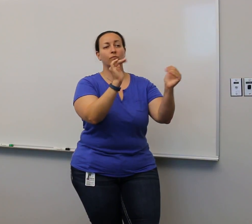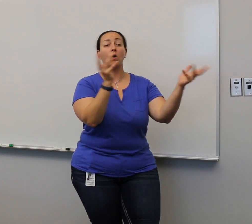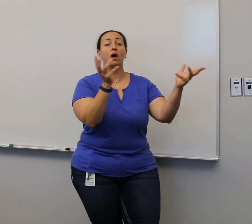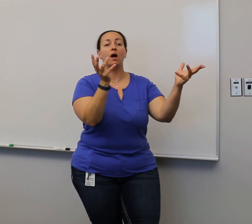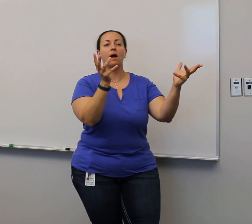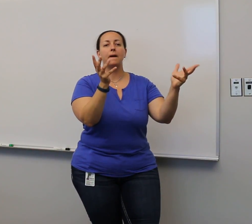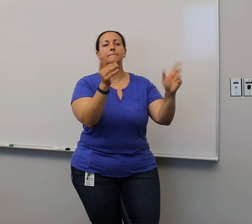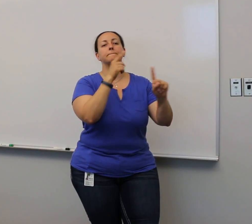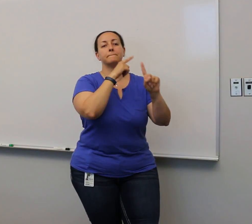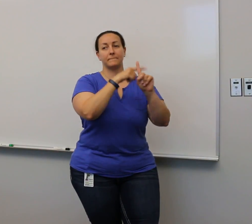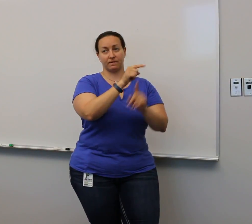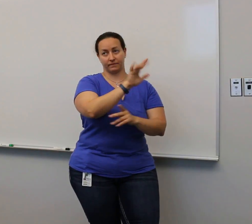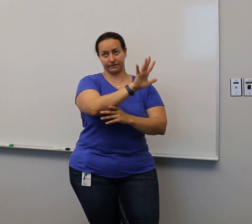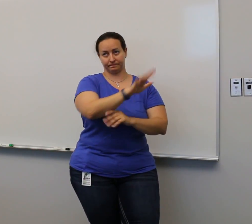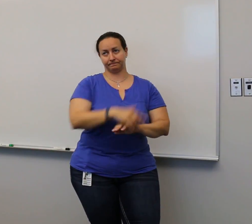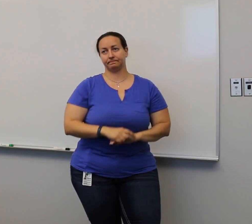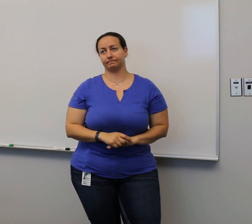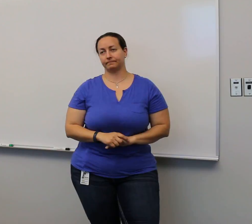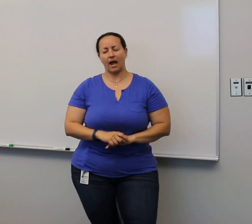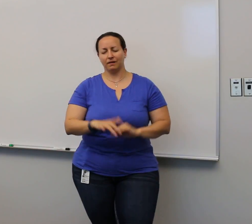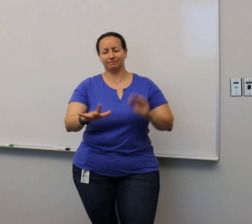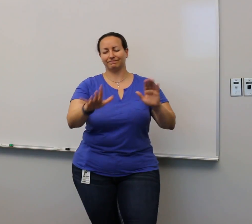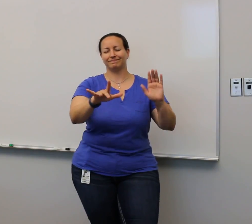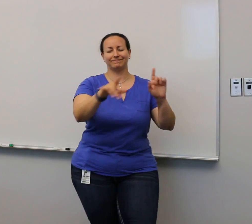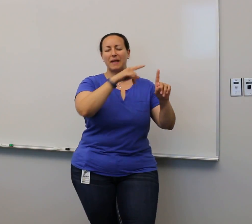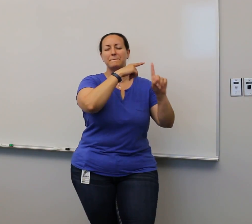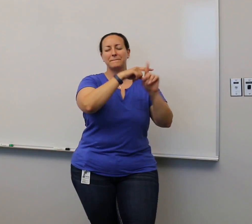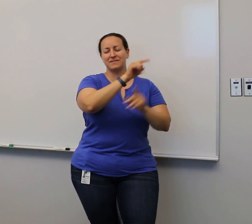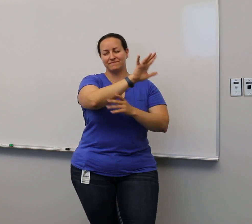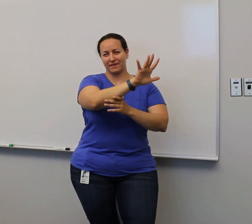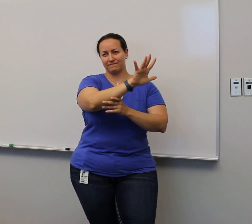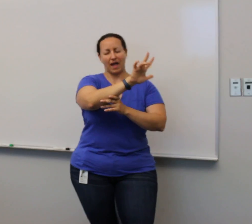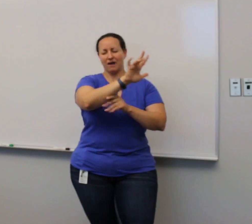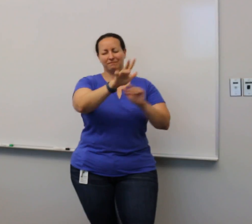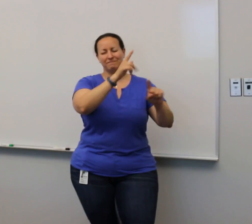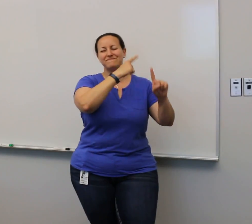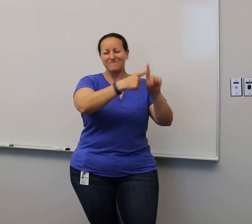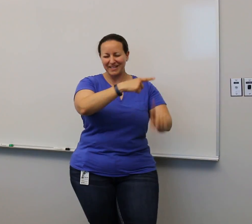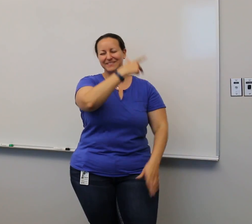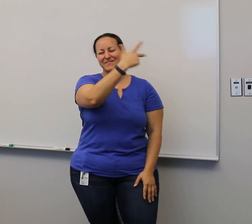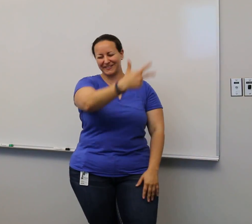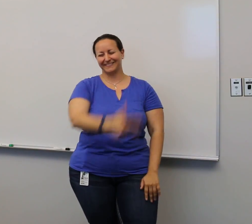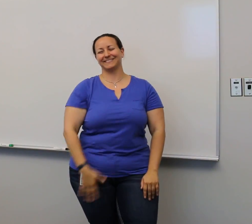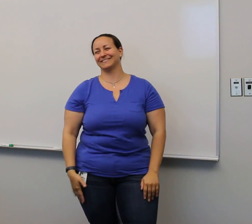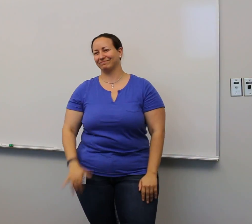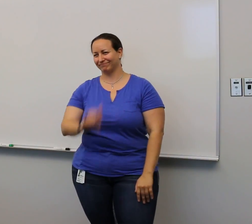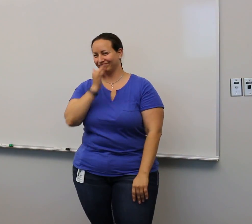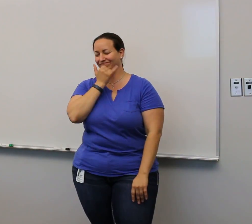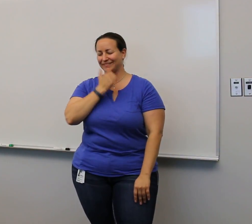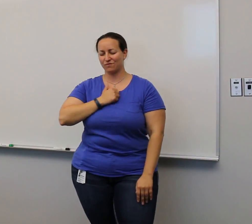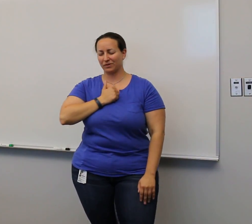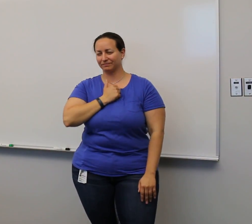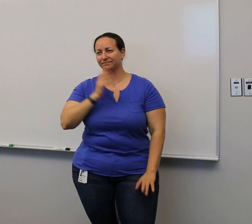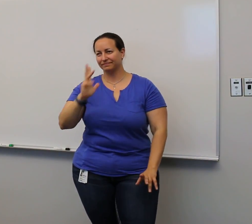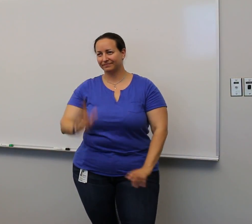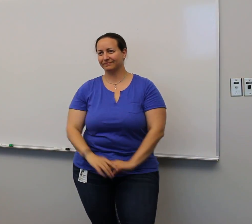We'll try one more example. 3 take away 7. So I find 3 on my number line, and